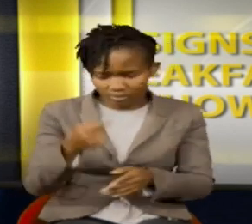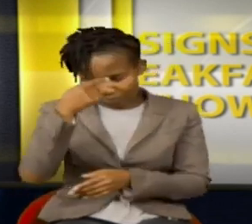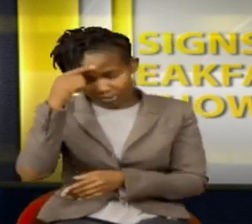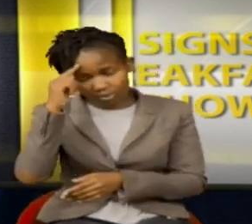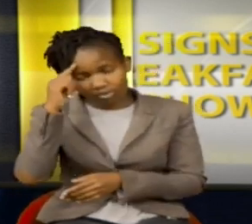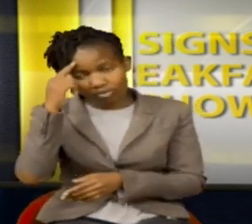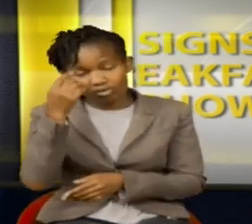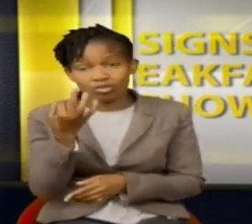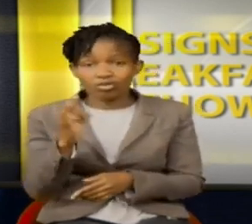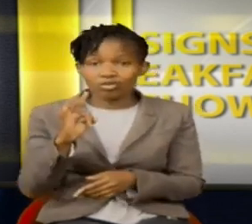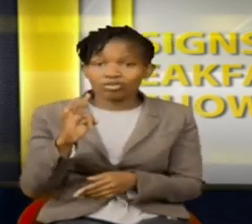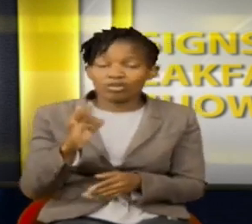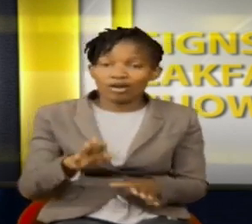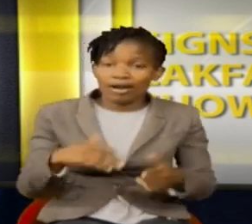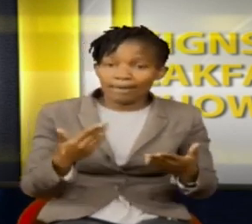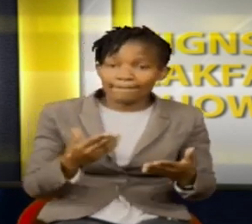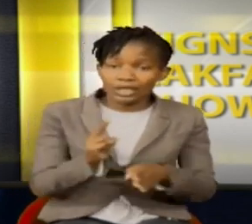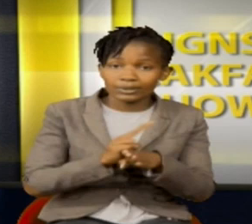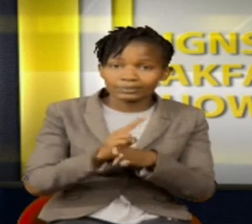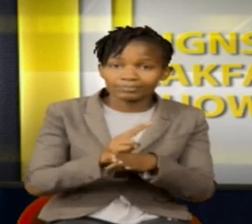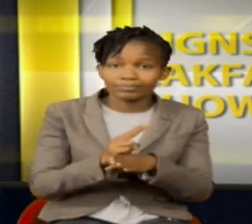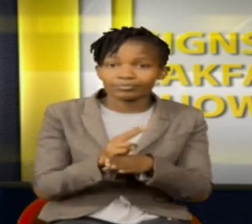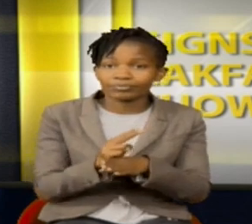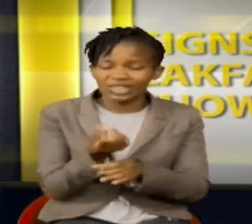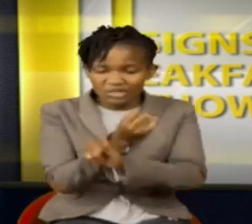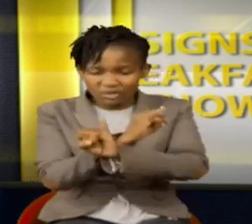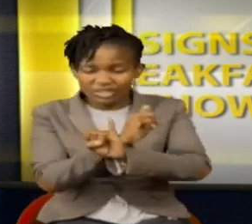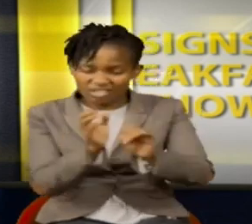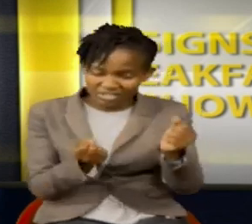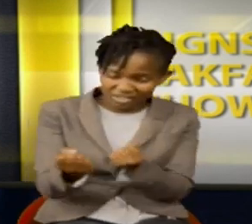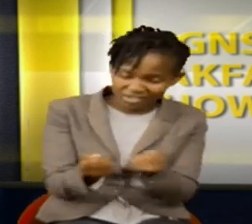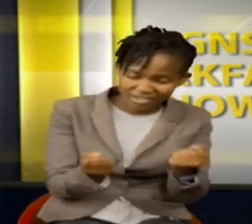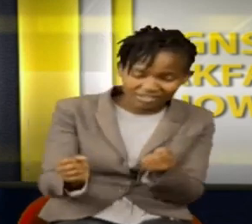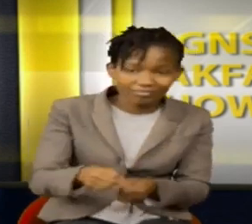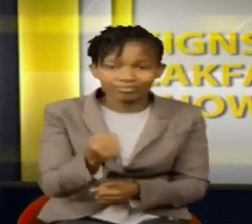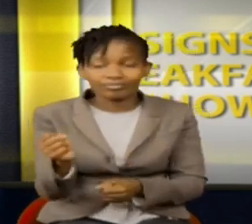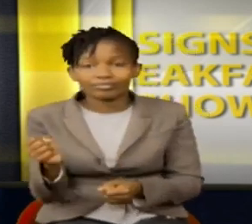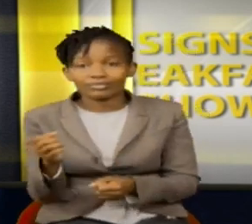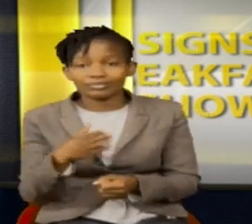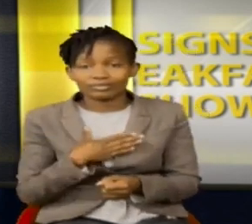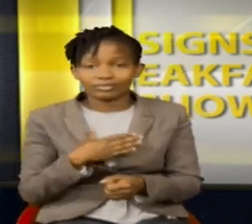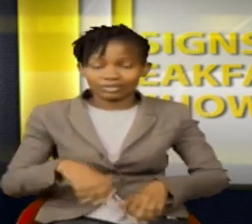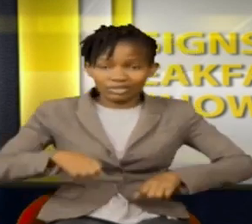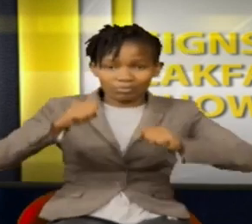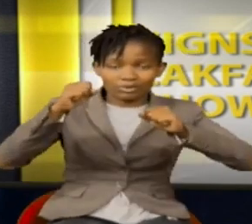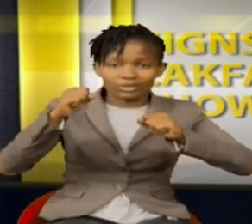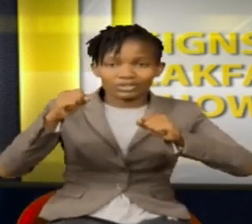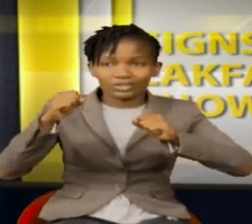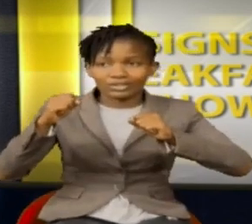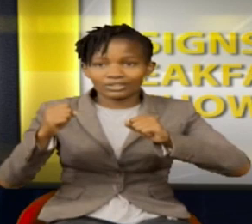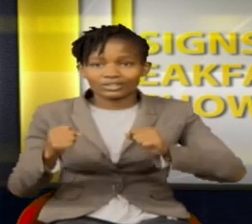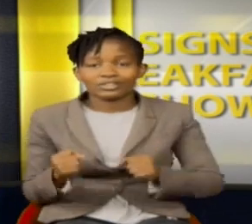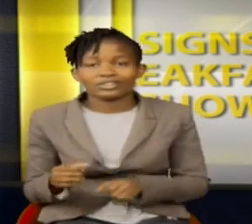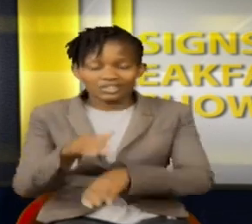wash cars in Primo. Yes. In the estate. Yeah. 50 bob. Yeah. Then me was like a CEO, so I get young guys kujeni